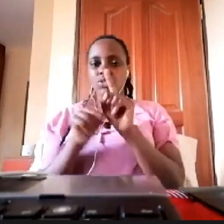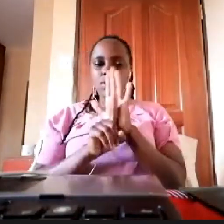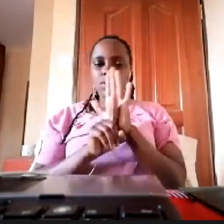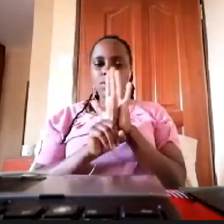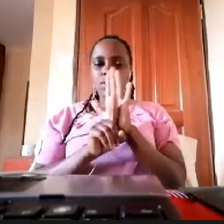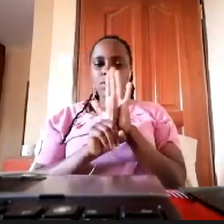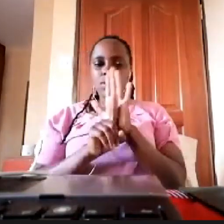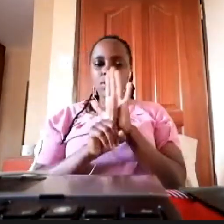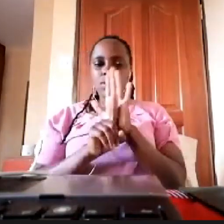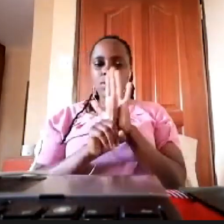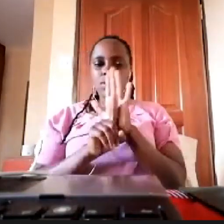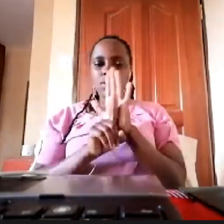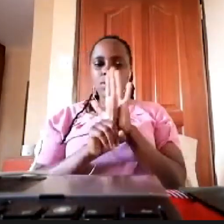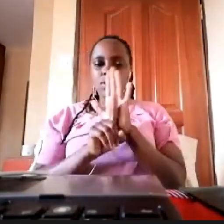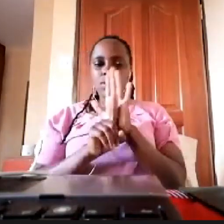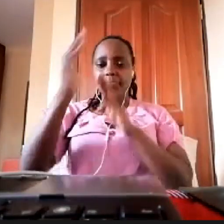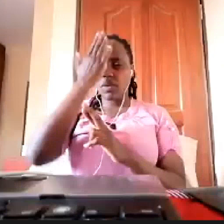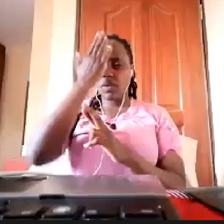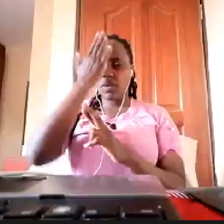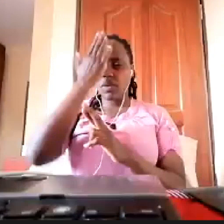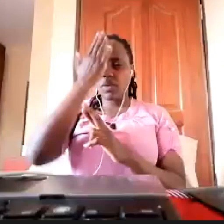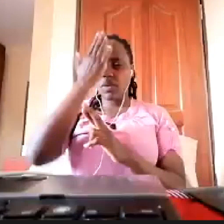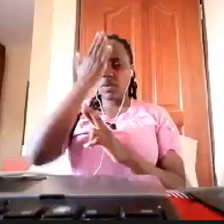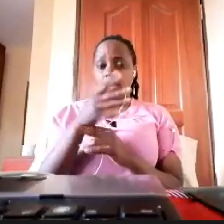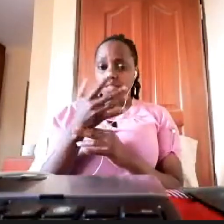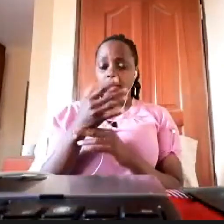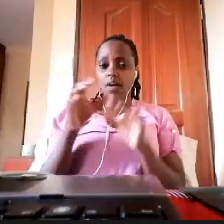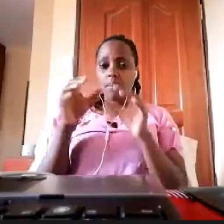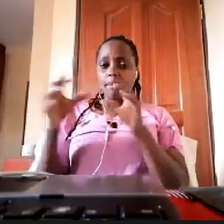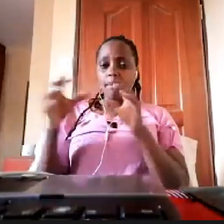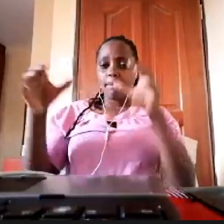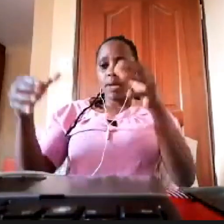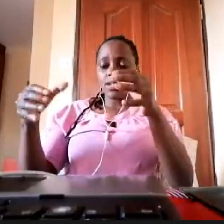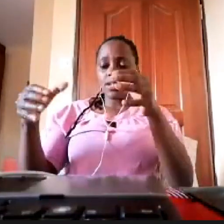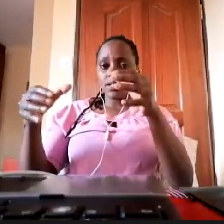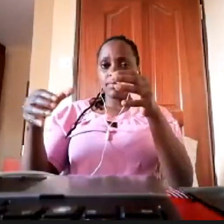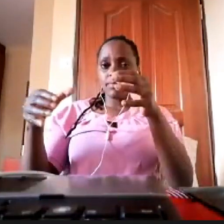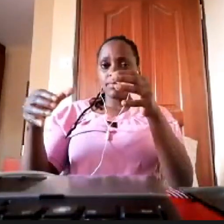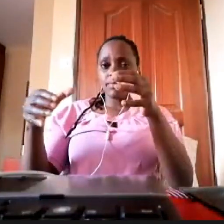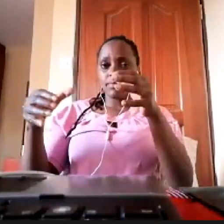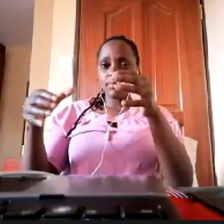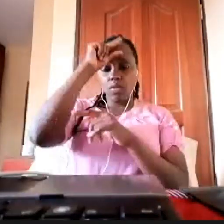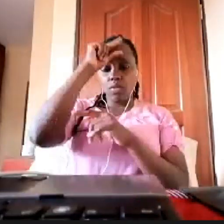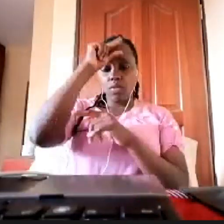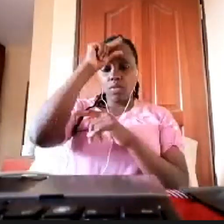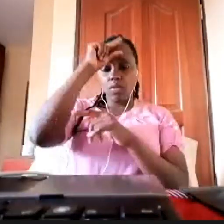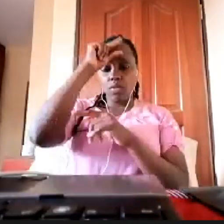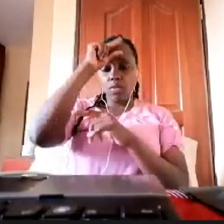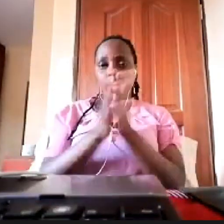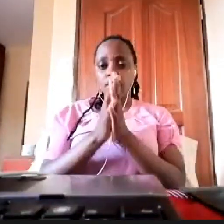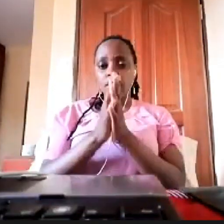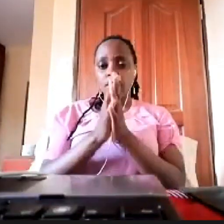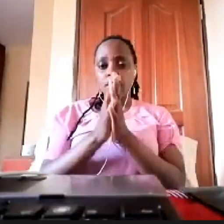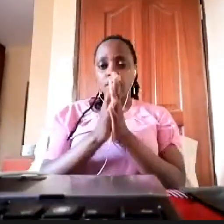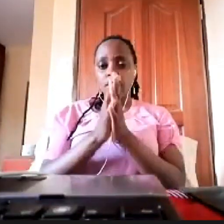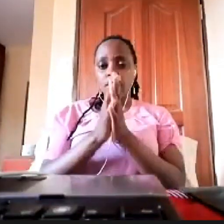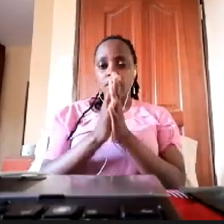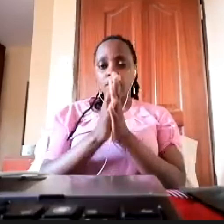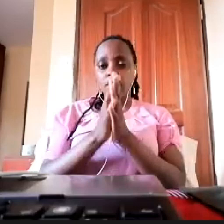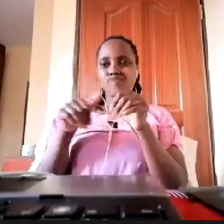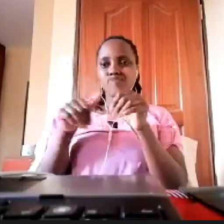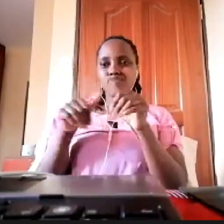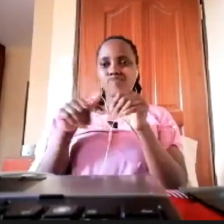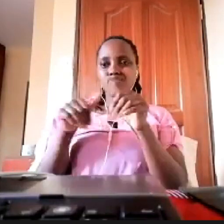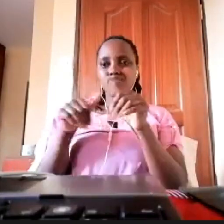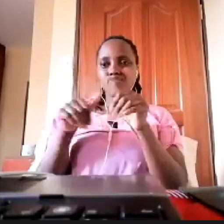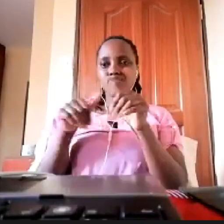complementary reports so that the state party reports can be representative and can be comprehensive. We